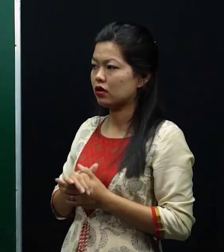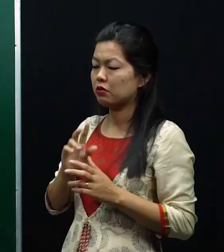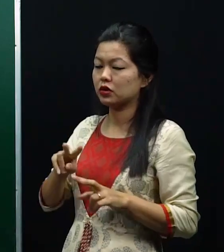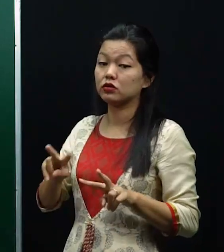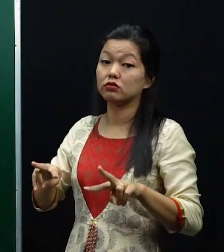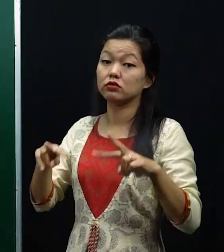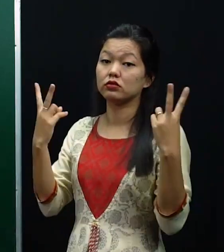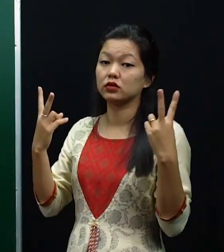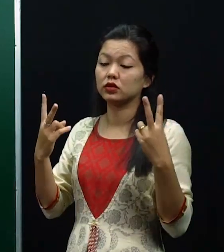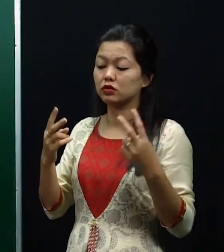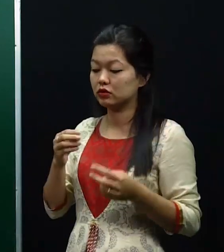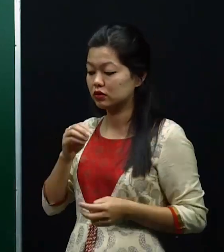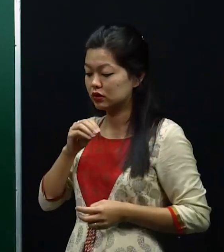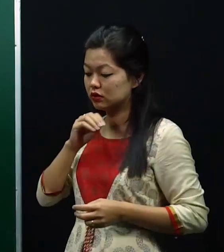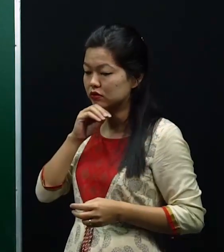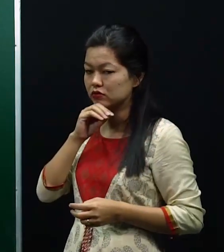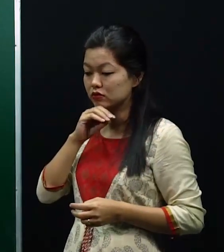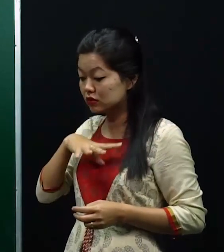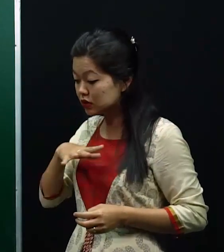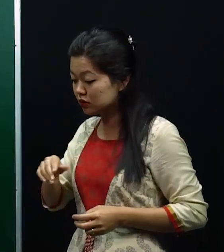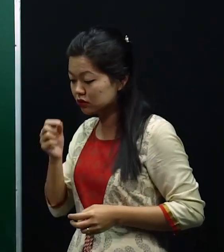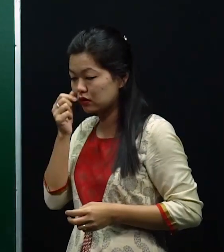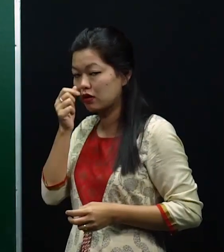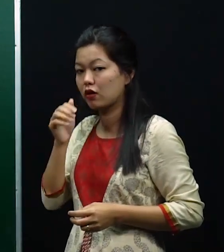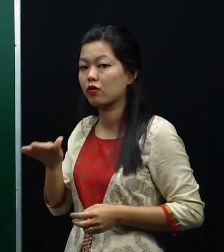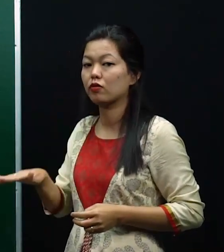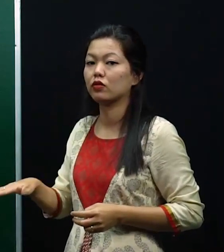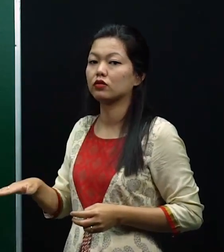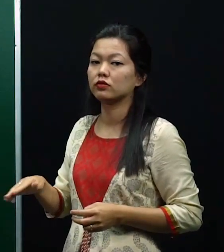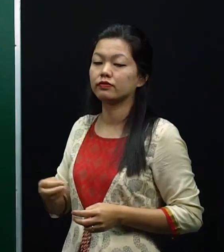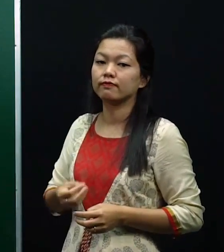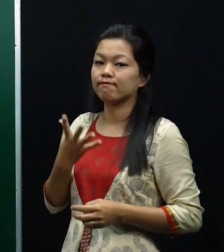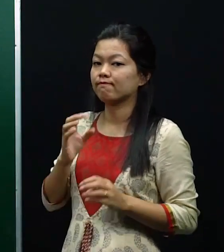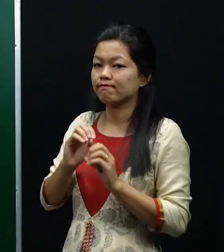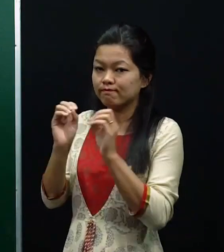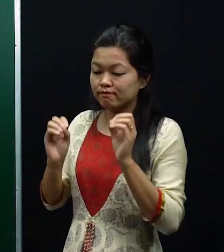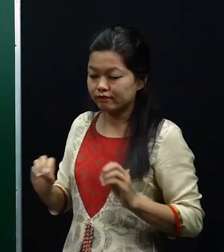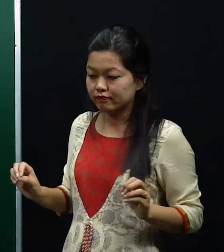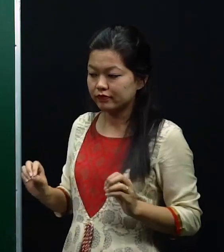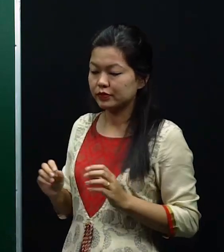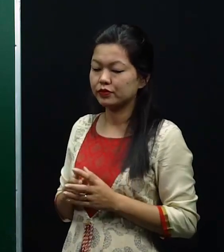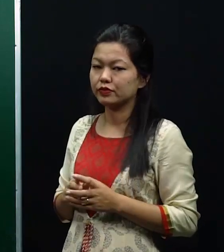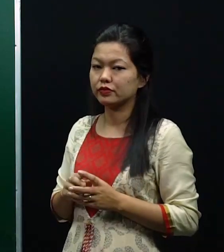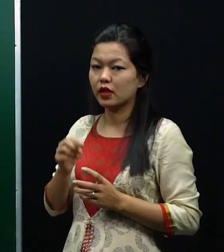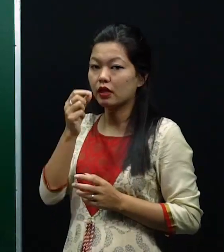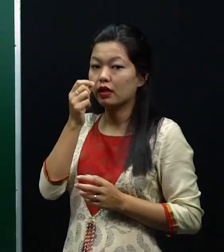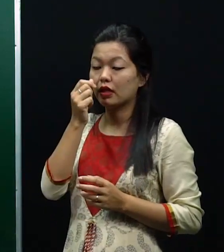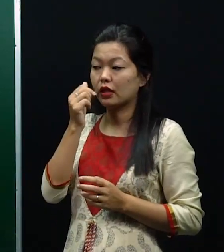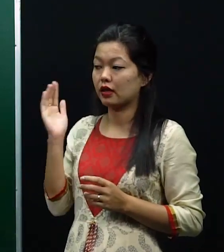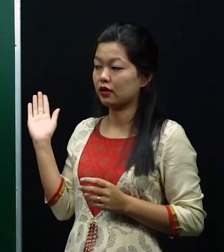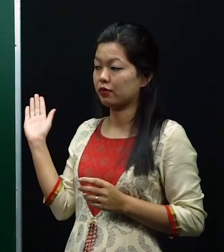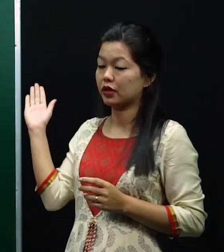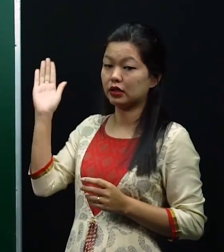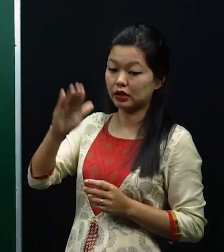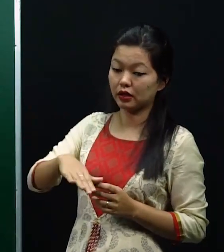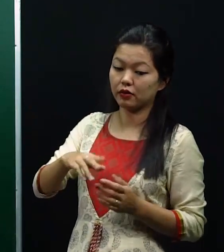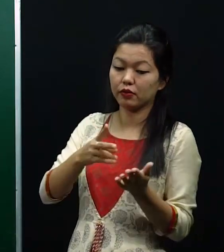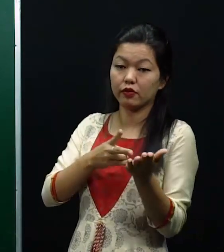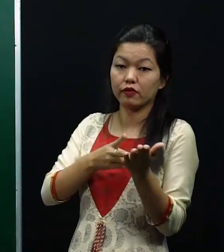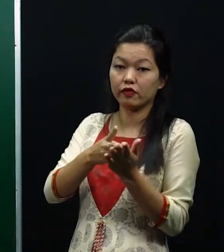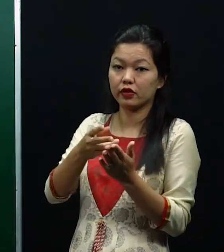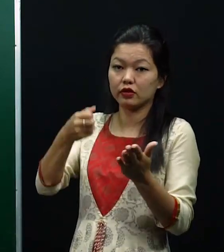the face that he saw every evening on the mountain. And with all these qualities, though he thought that this man was the person whom